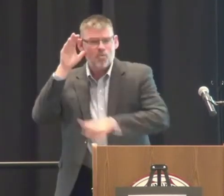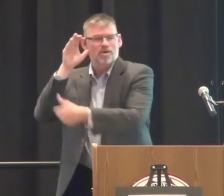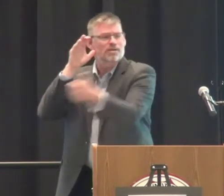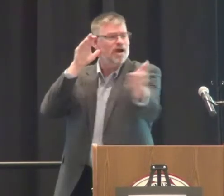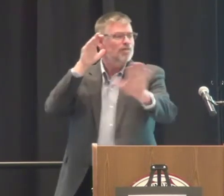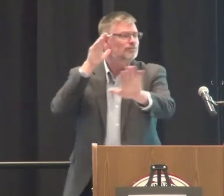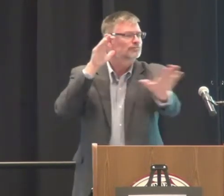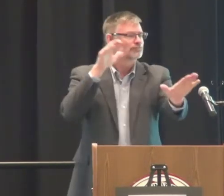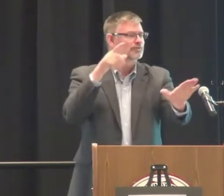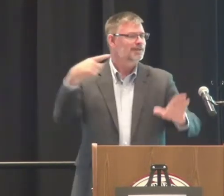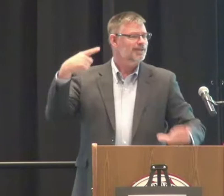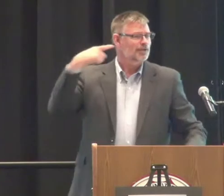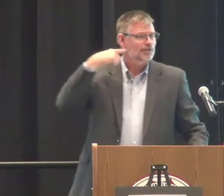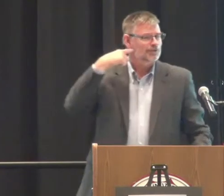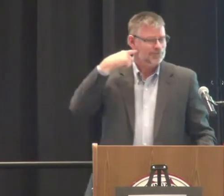I cannot hear what others hear,